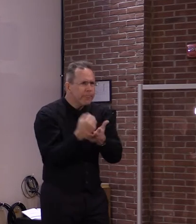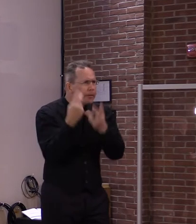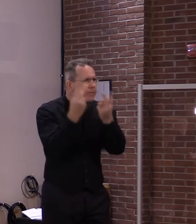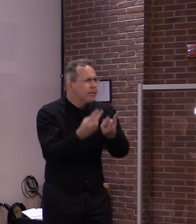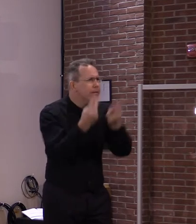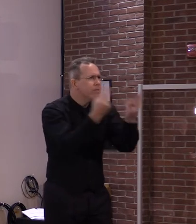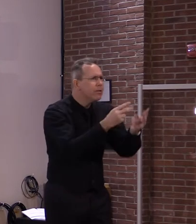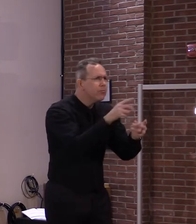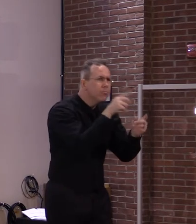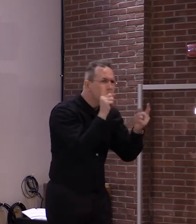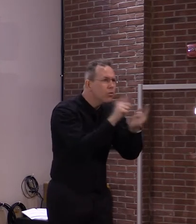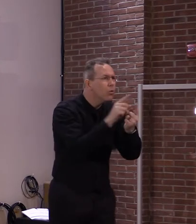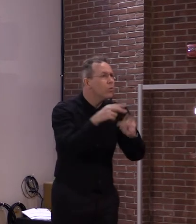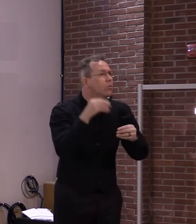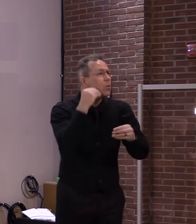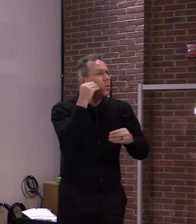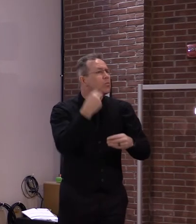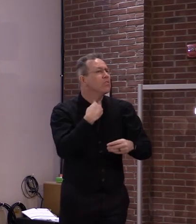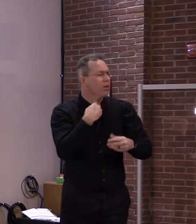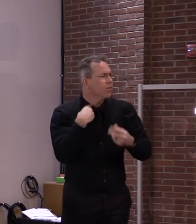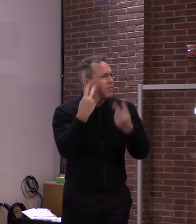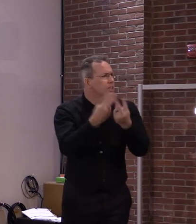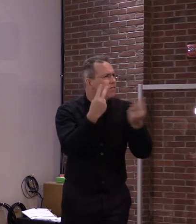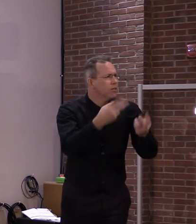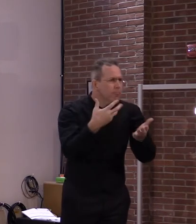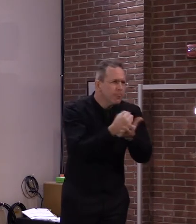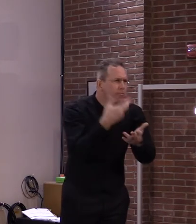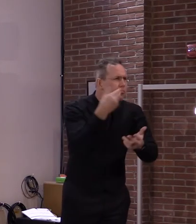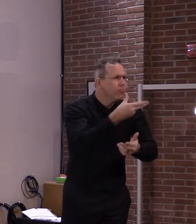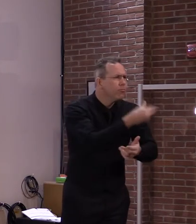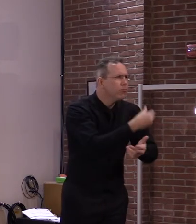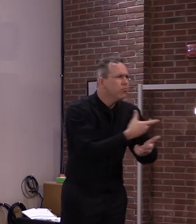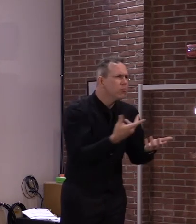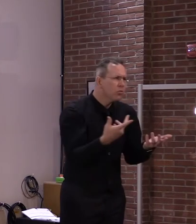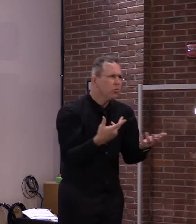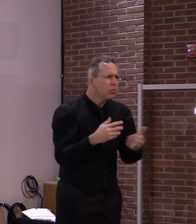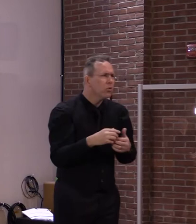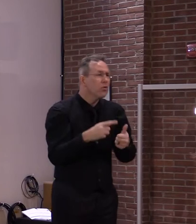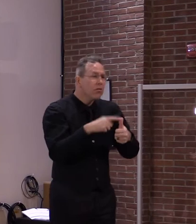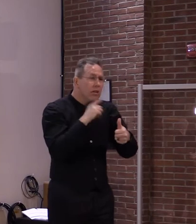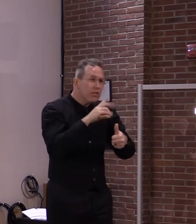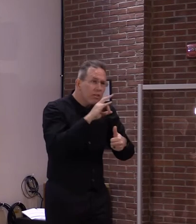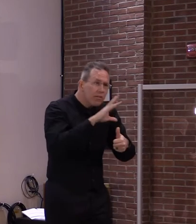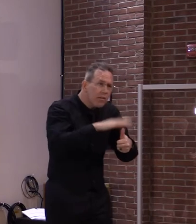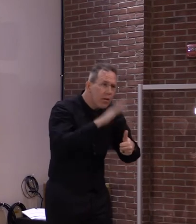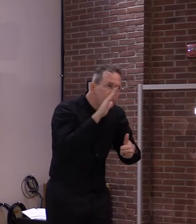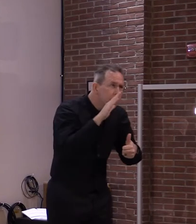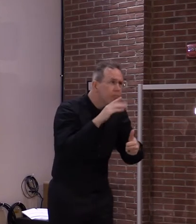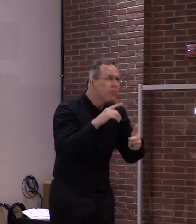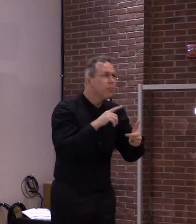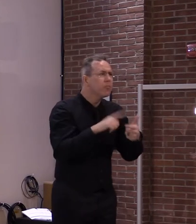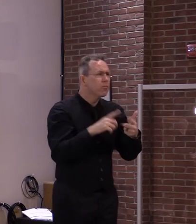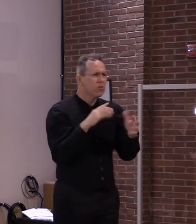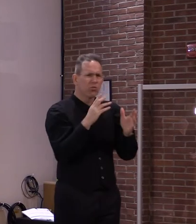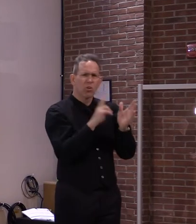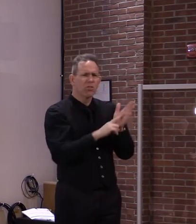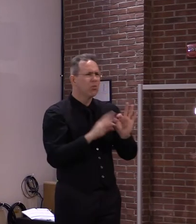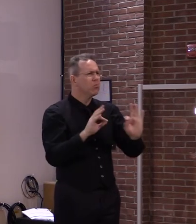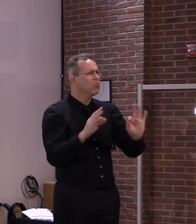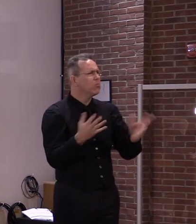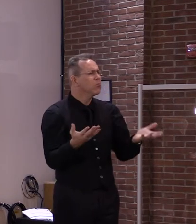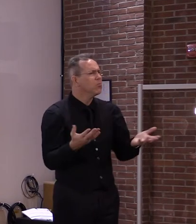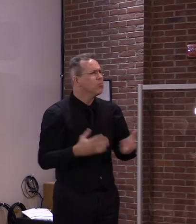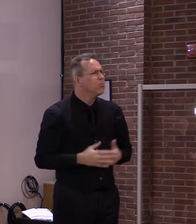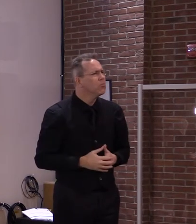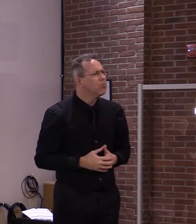are 1a people that need to be vaccinated and we use them for the 75 and up and and how can